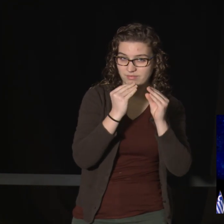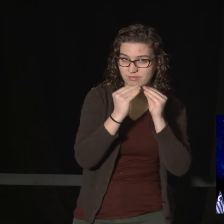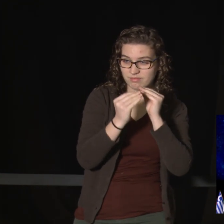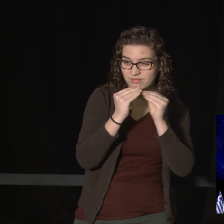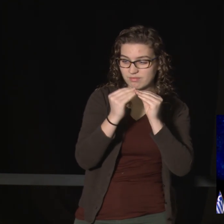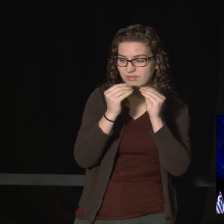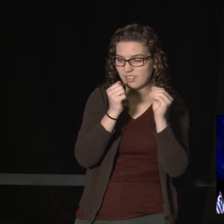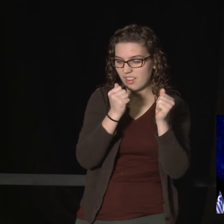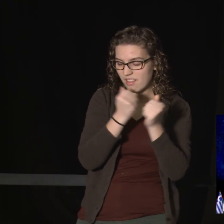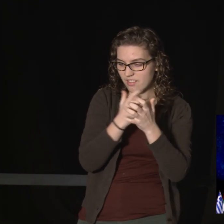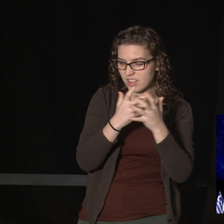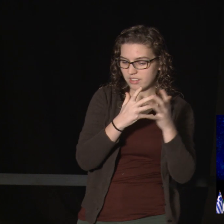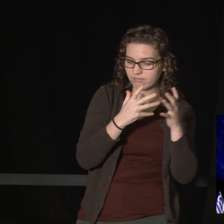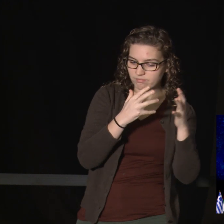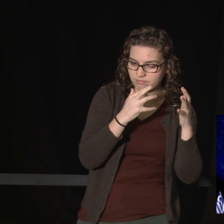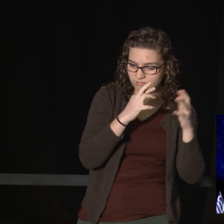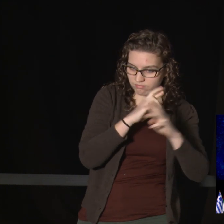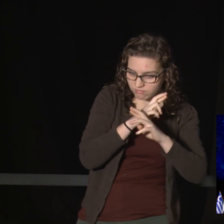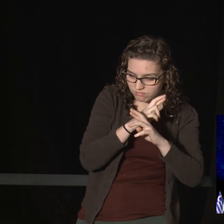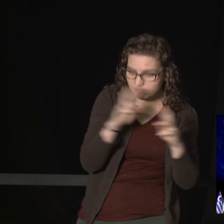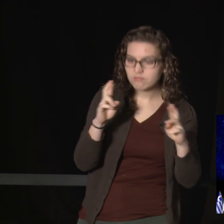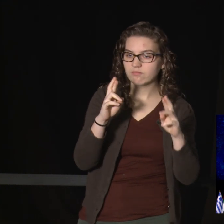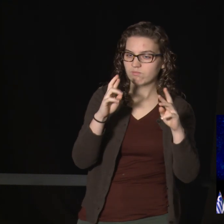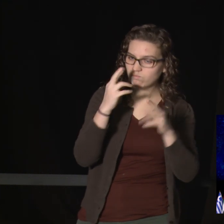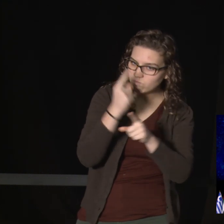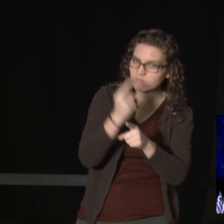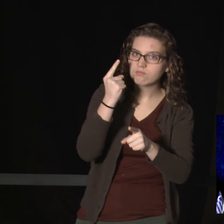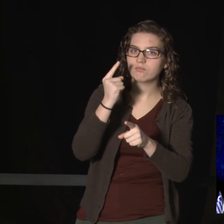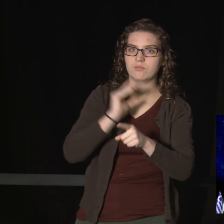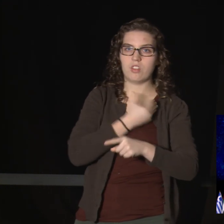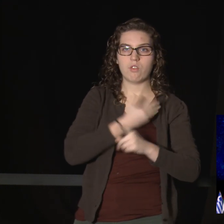to get everything right with our culture